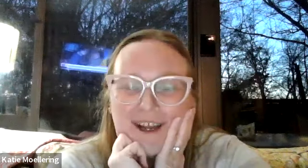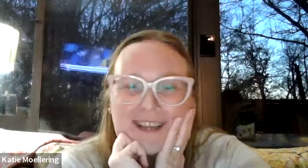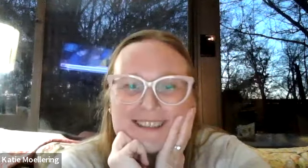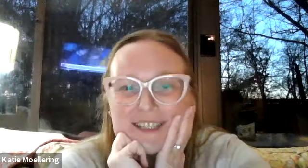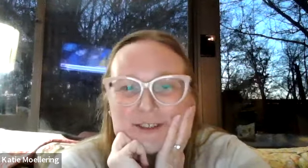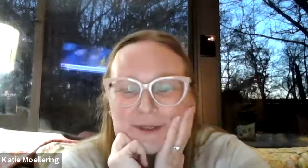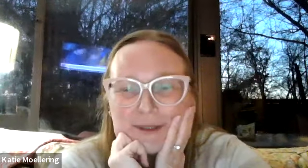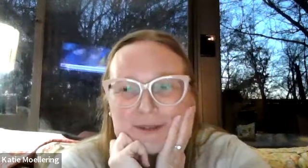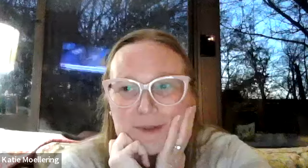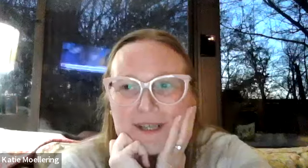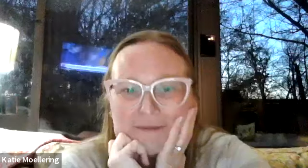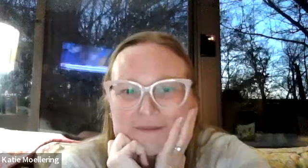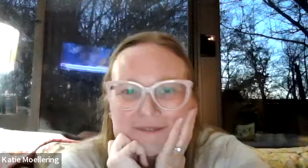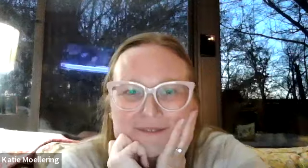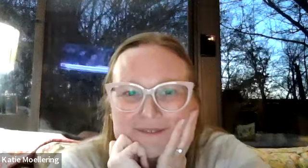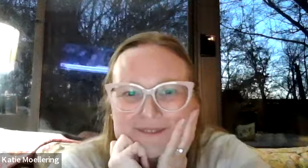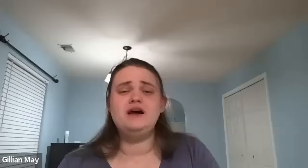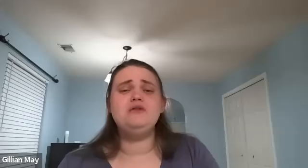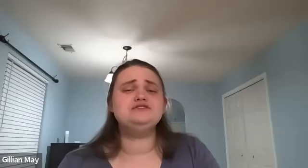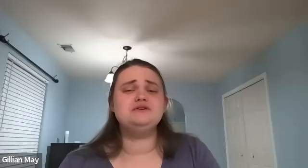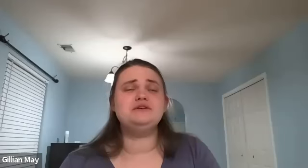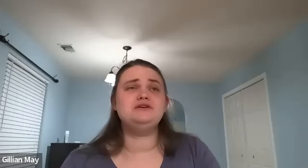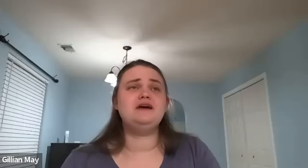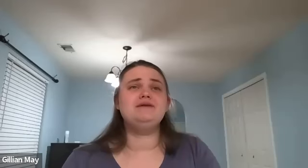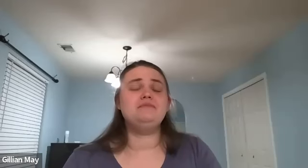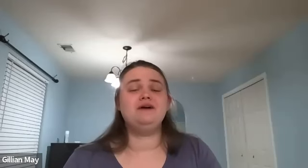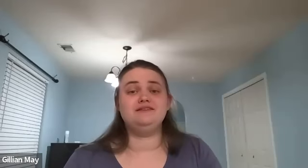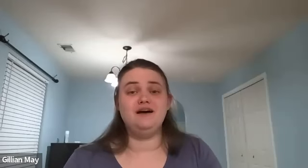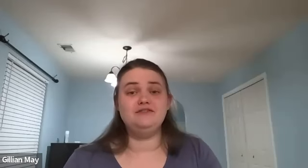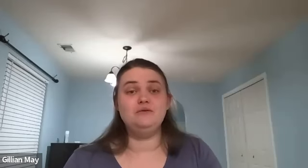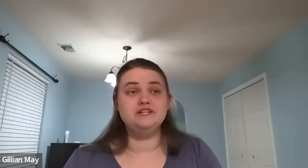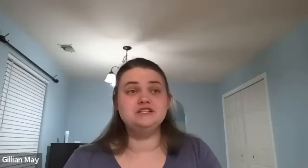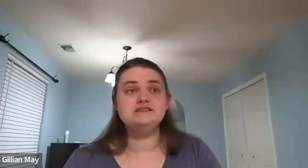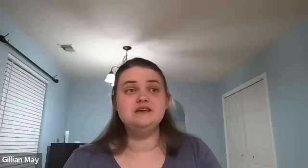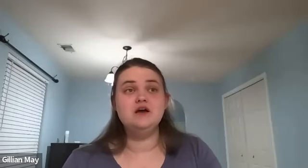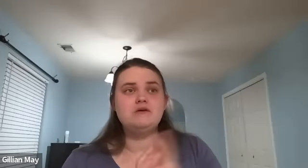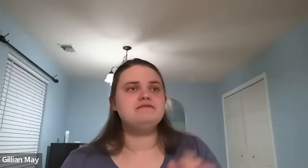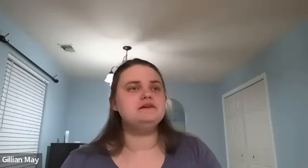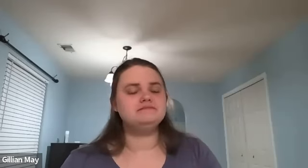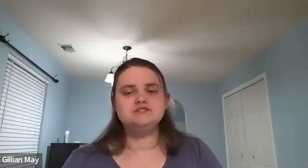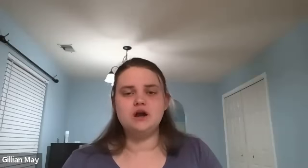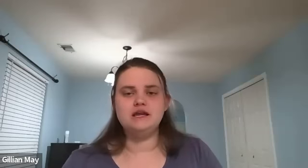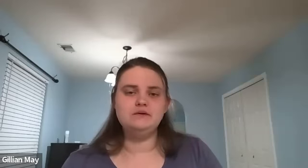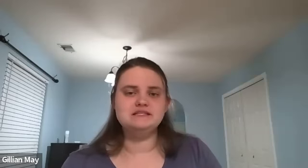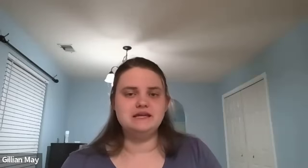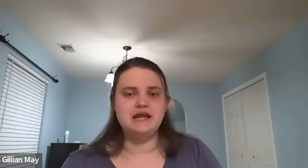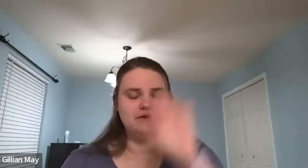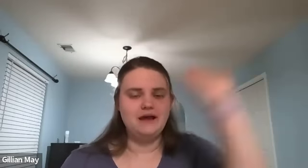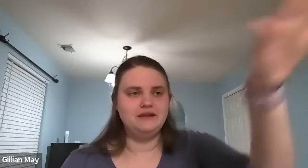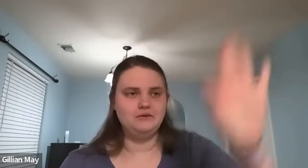fun because they could do a little story. It would. Oh, they're so cute. And I'm not gonna lie, the Witches graphic, sorry, he wants in now, but I'm ignoring